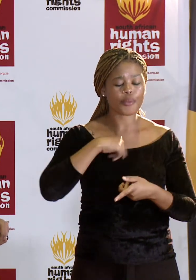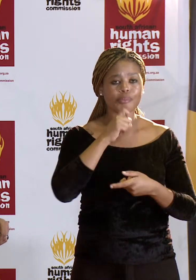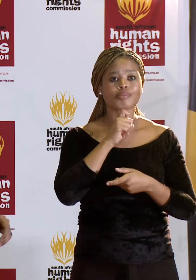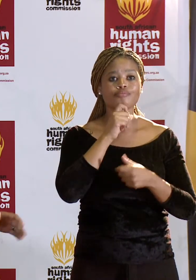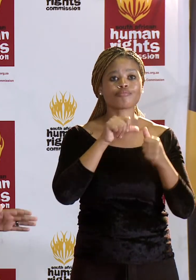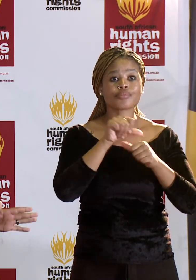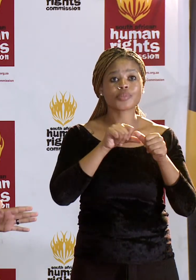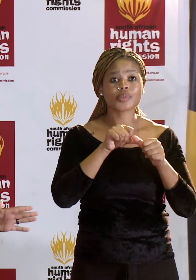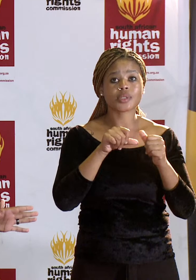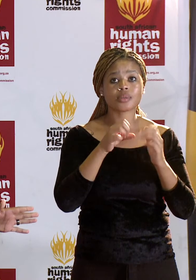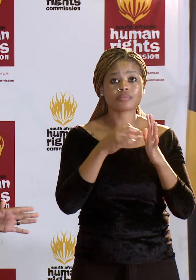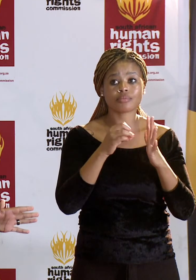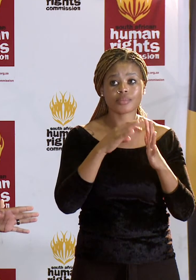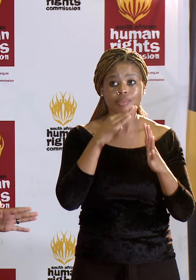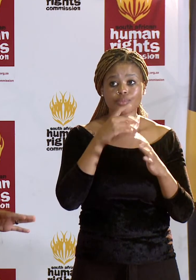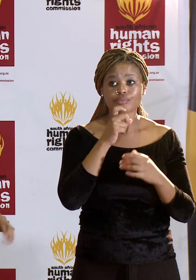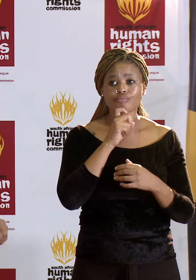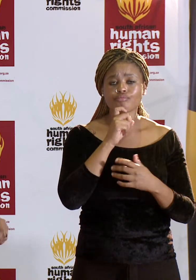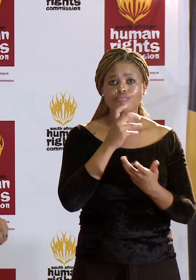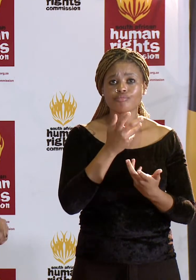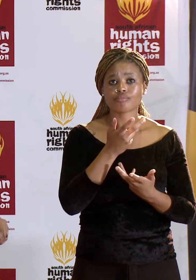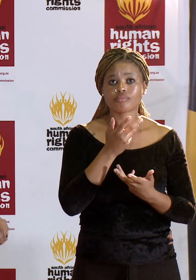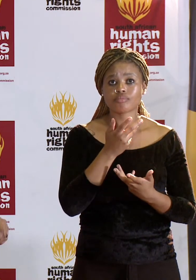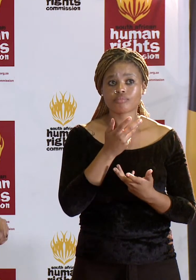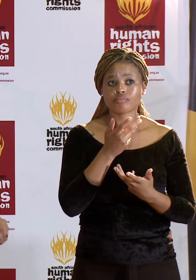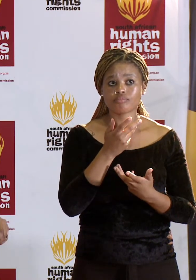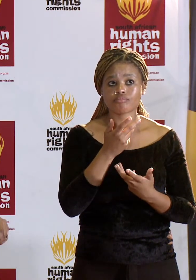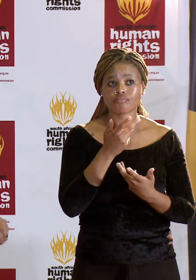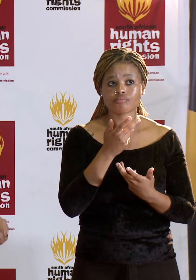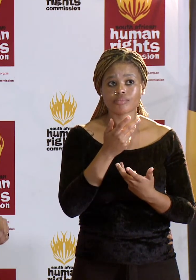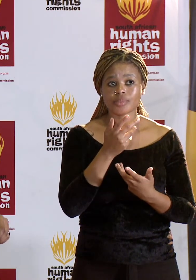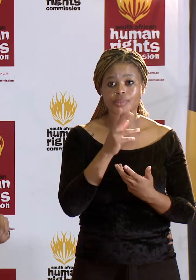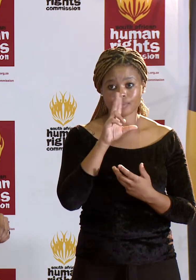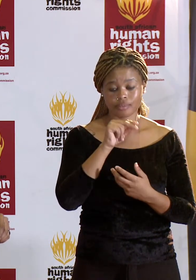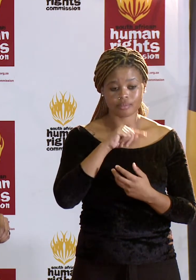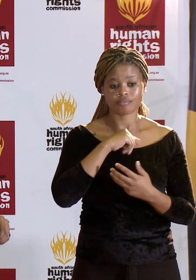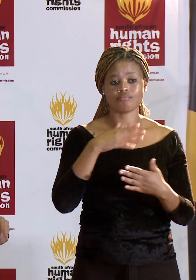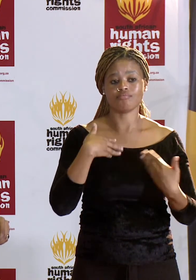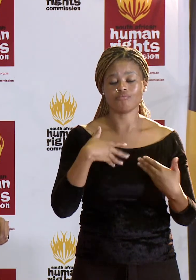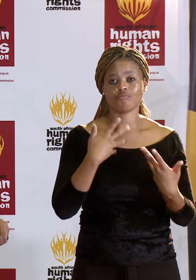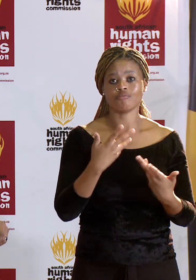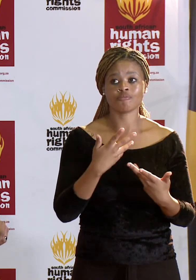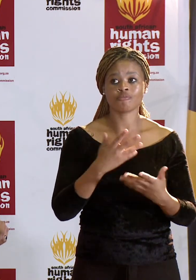media? Is there anyone here that feels like that? No. No, I'm glad.